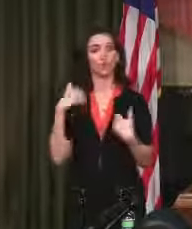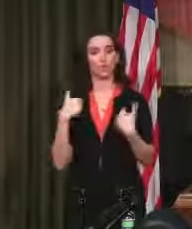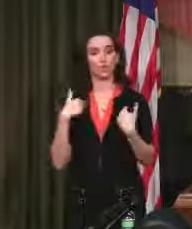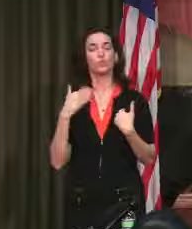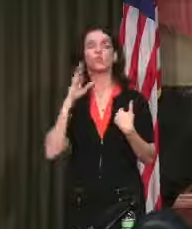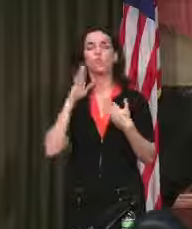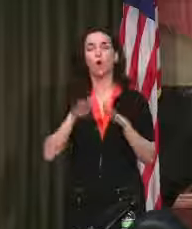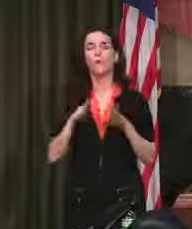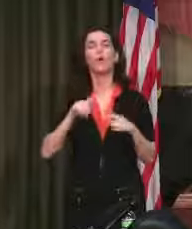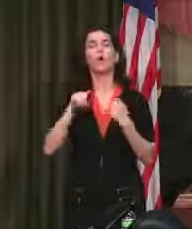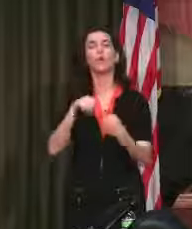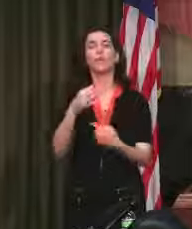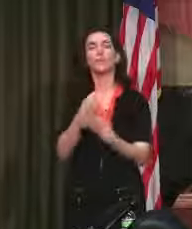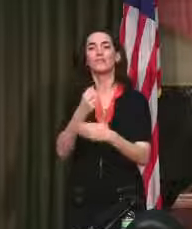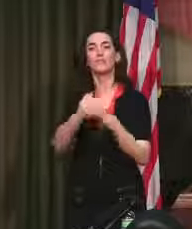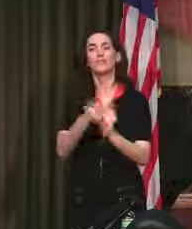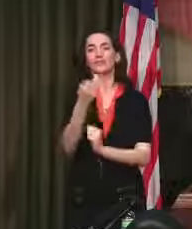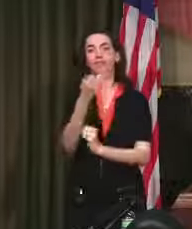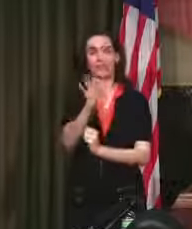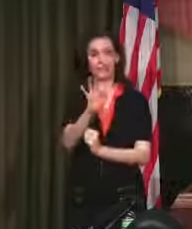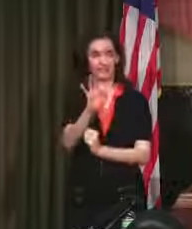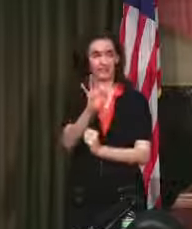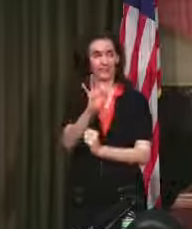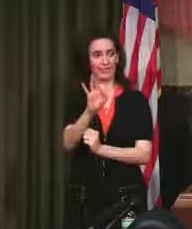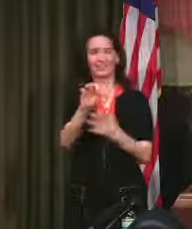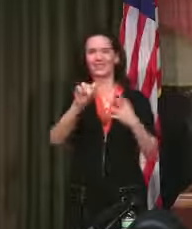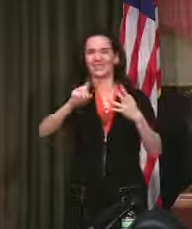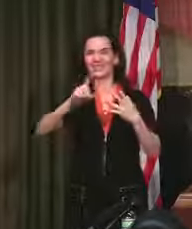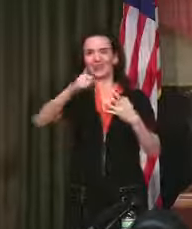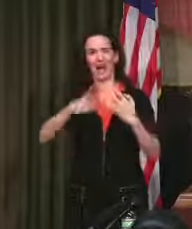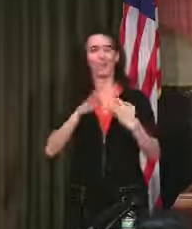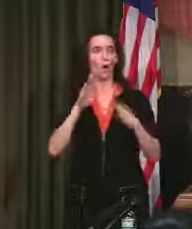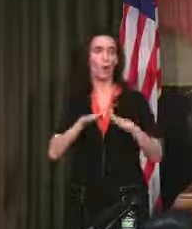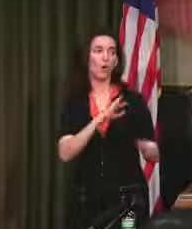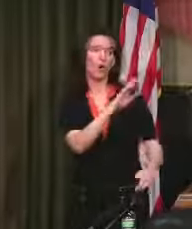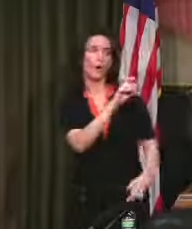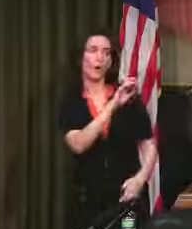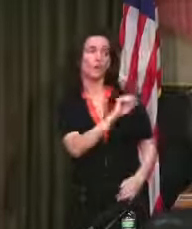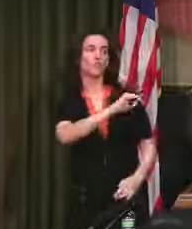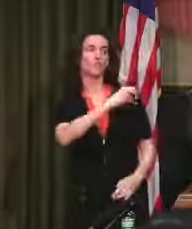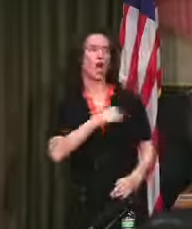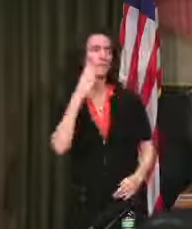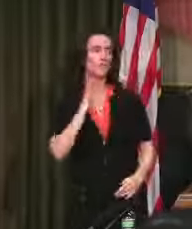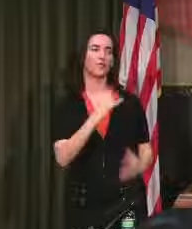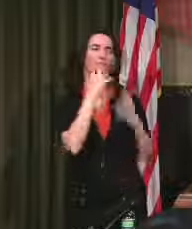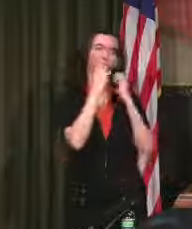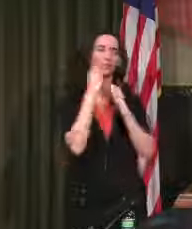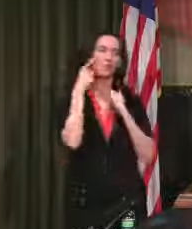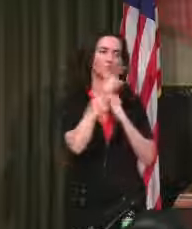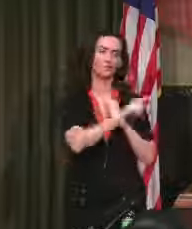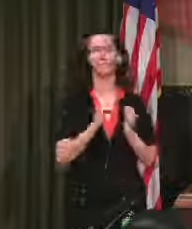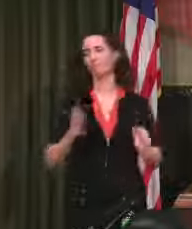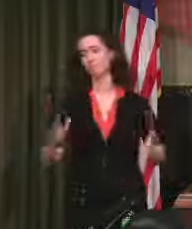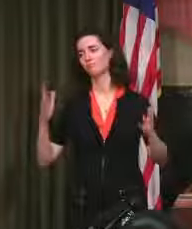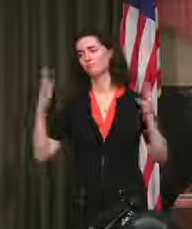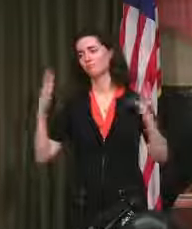the second half of fiscal year 19. And Robert Johnson, I know that that is a big deal for you.